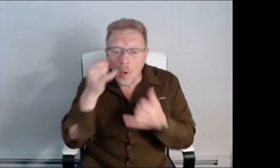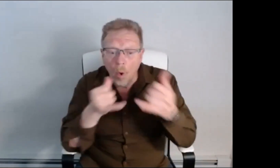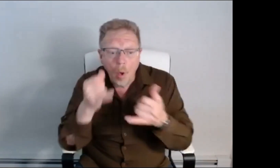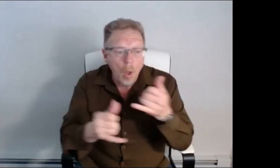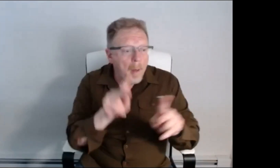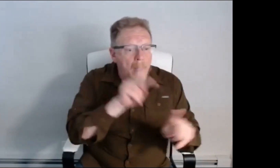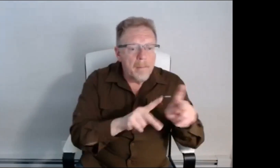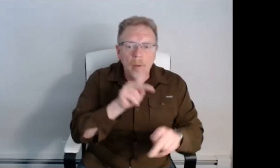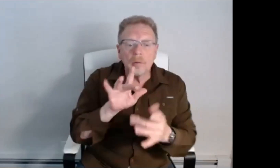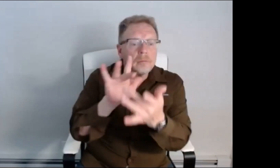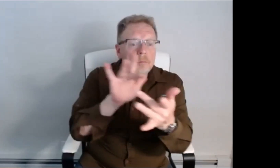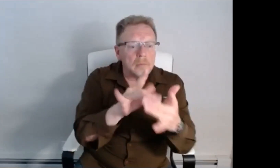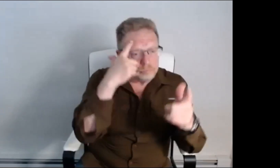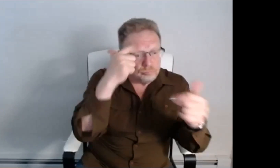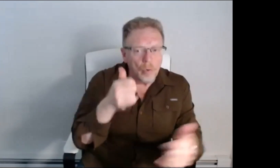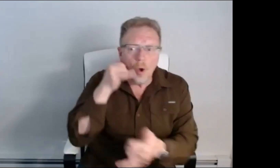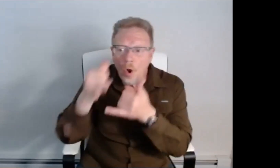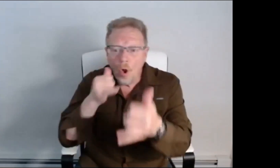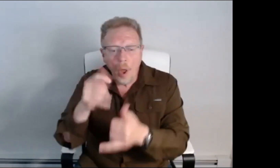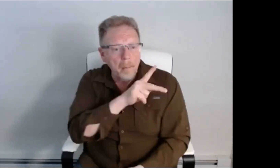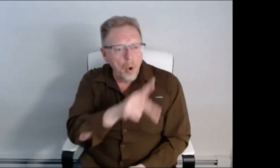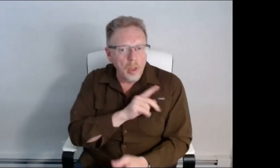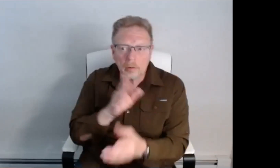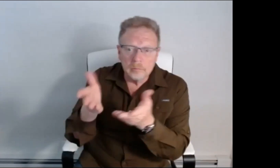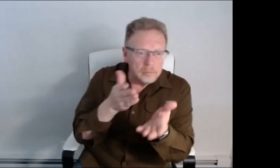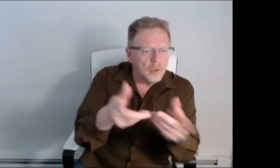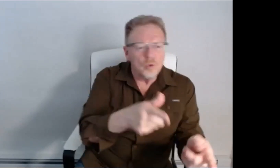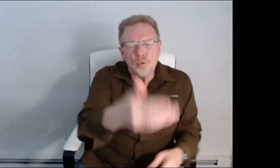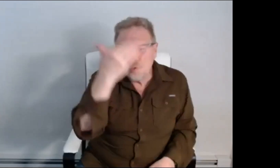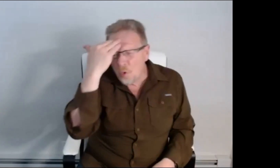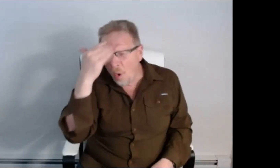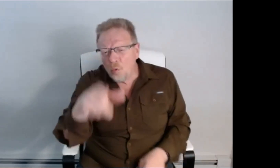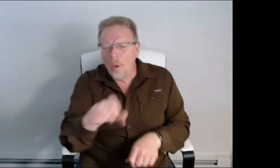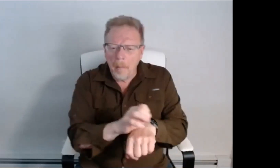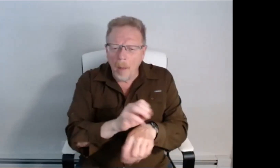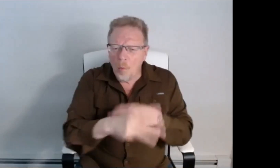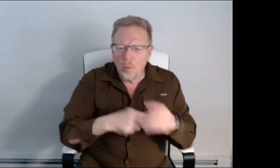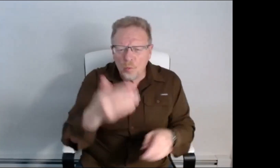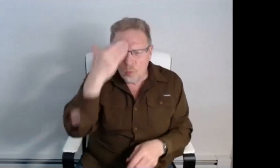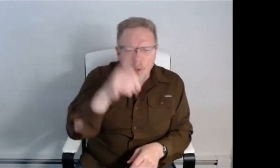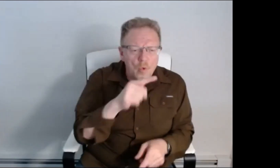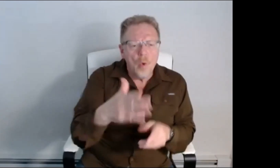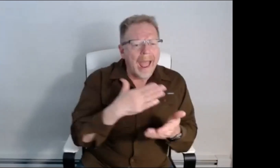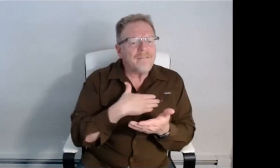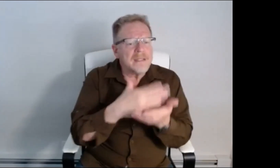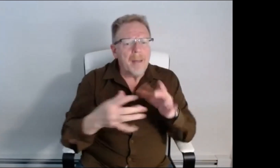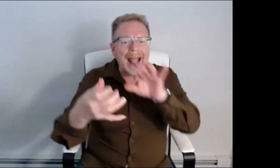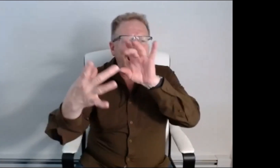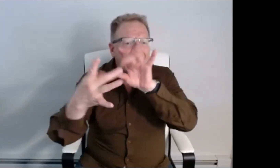again, I like to say that some of you are in the employment world and some are not, so some have connections and I do not. So